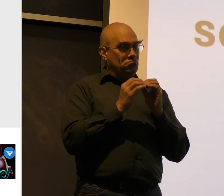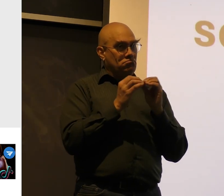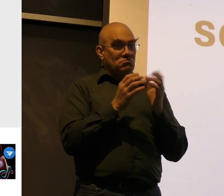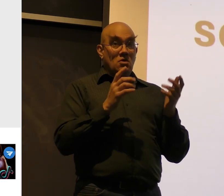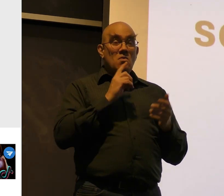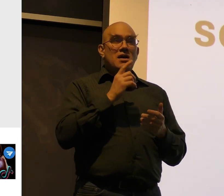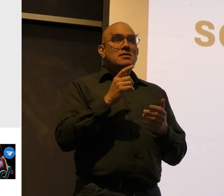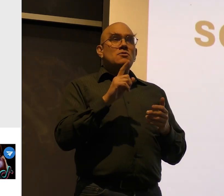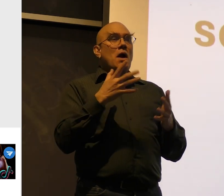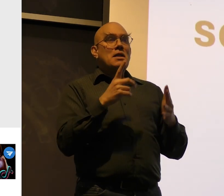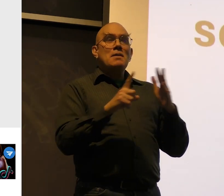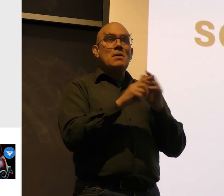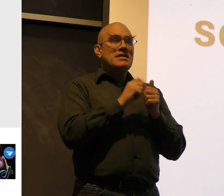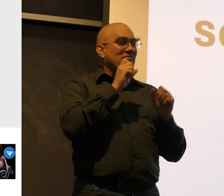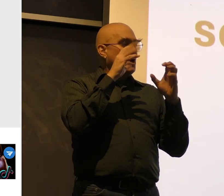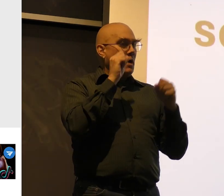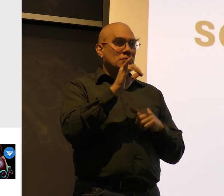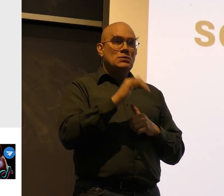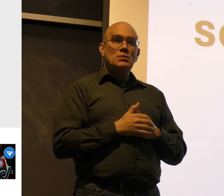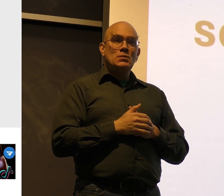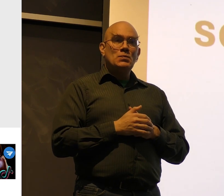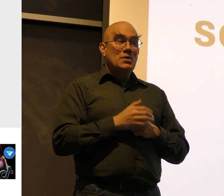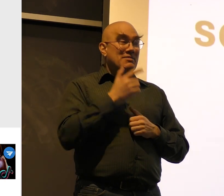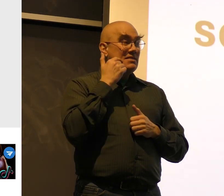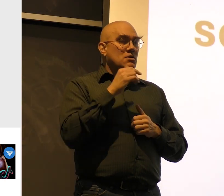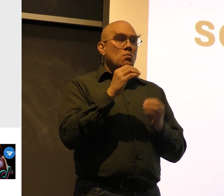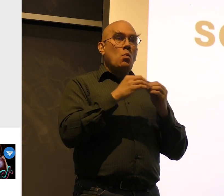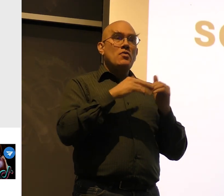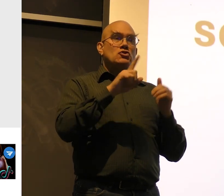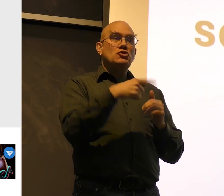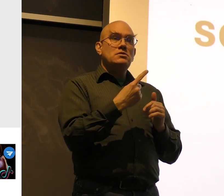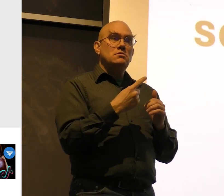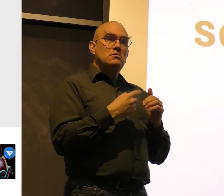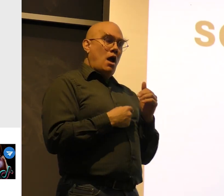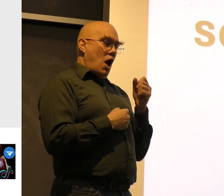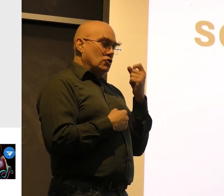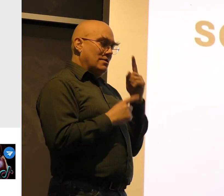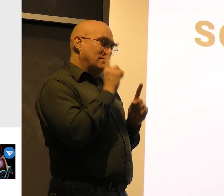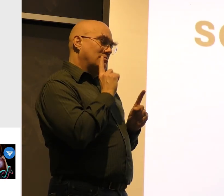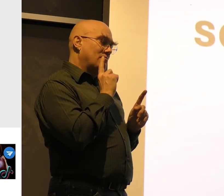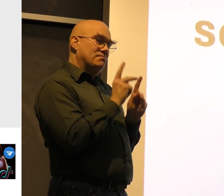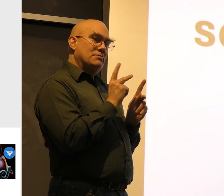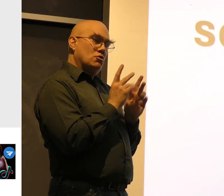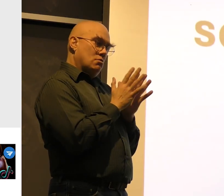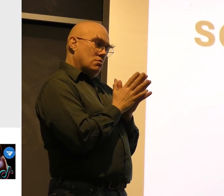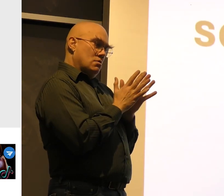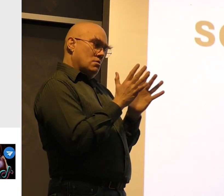I recommend that you follow more of them. They come up, they are just so amazing because they're more than just understanding